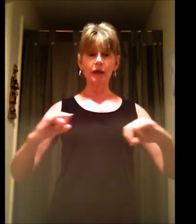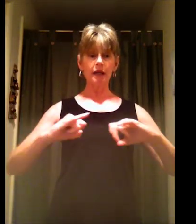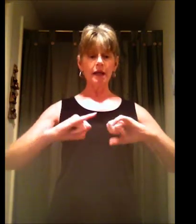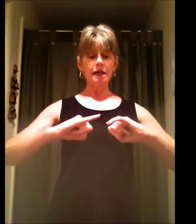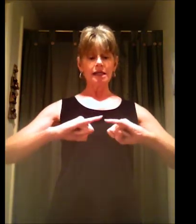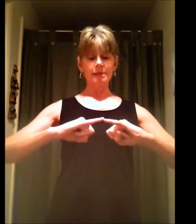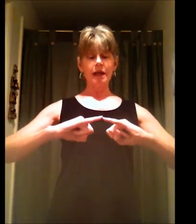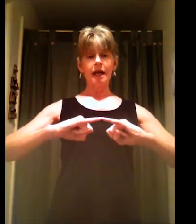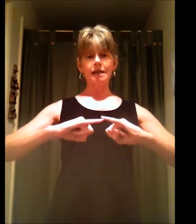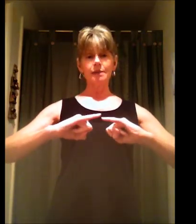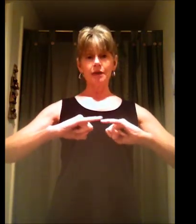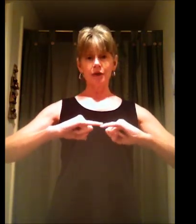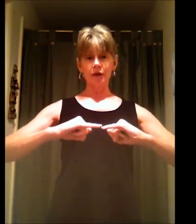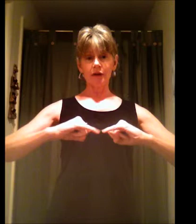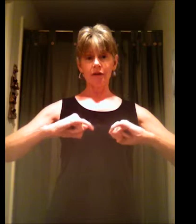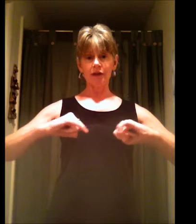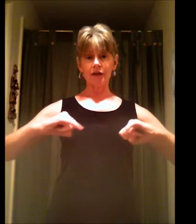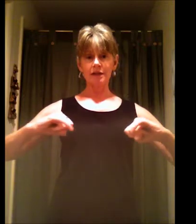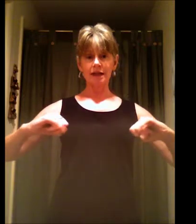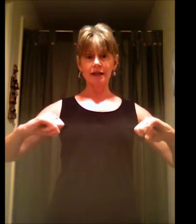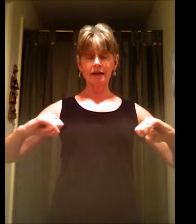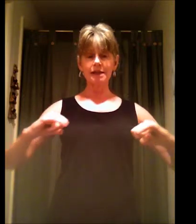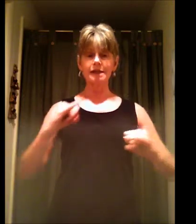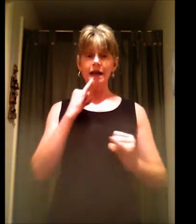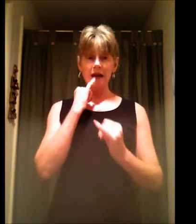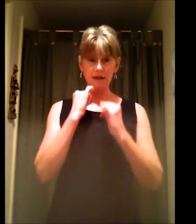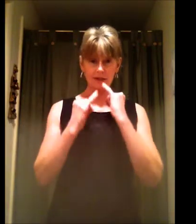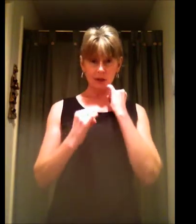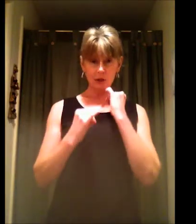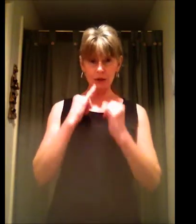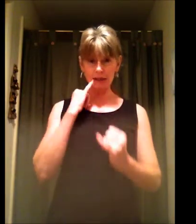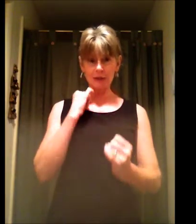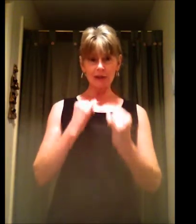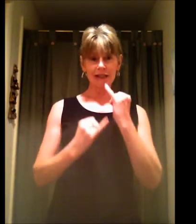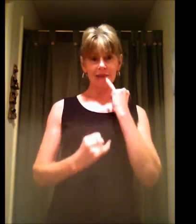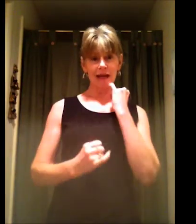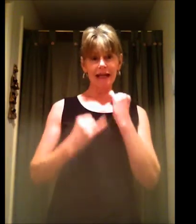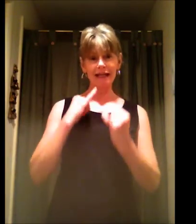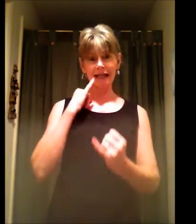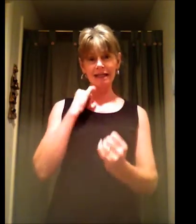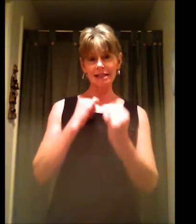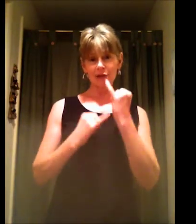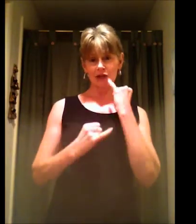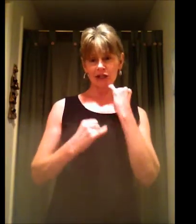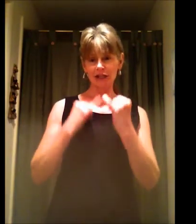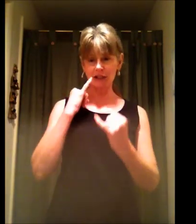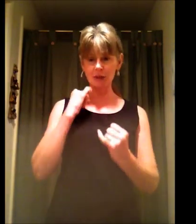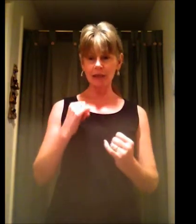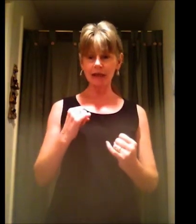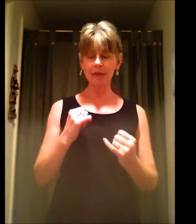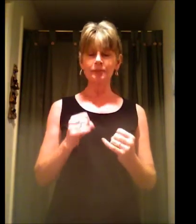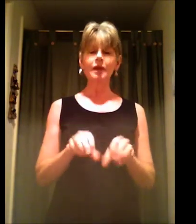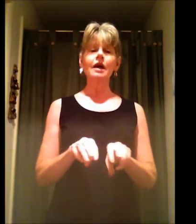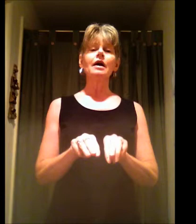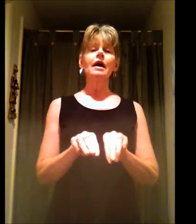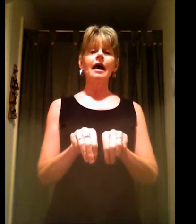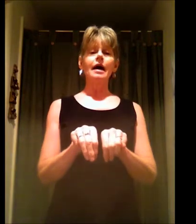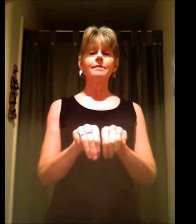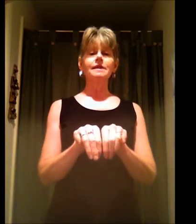it. Spaghetti's with your little fingers like this. I've seen Teresa doing spaghetti like this where she's slurping it. M's